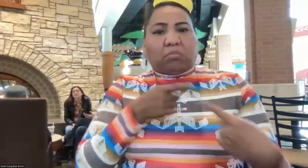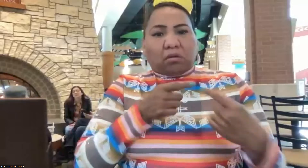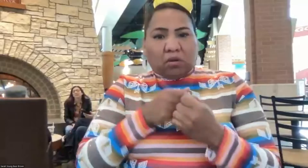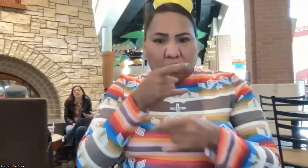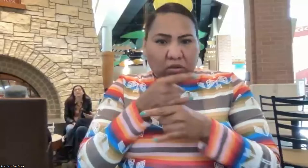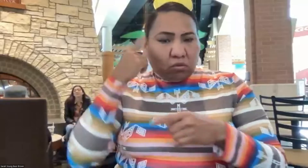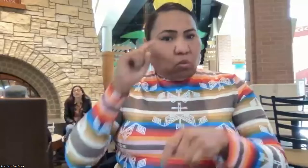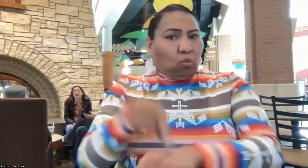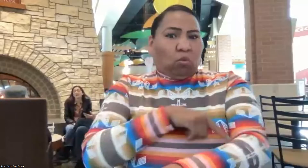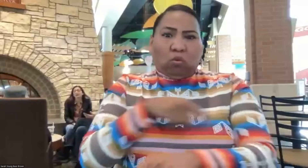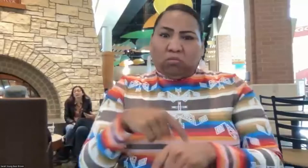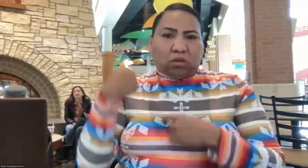It's one of the most prevalent